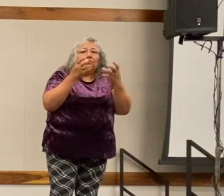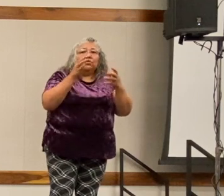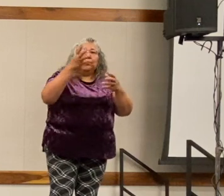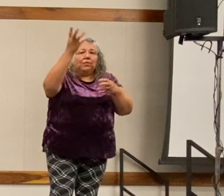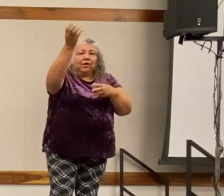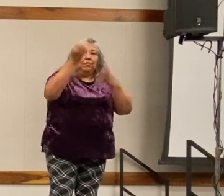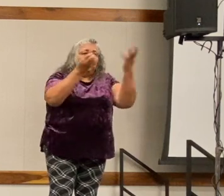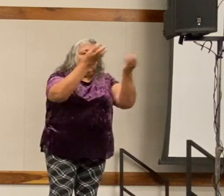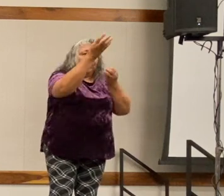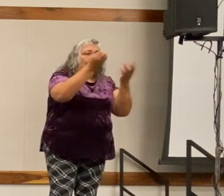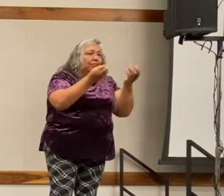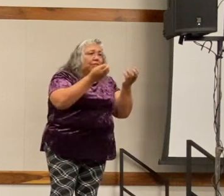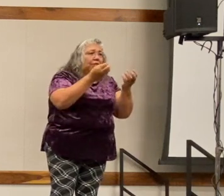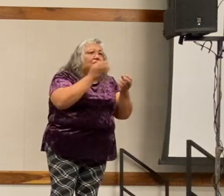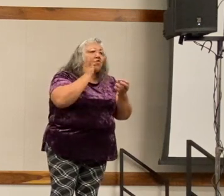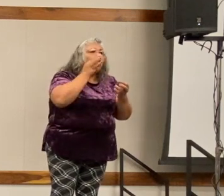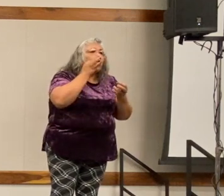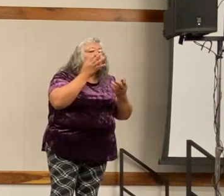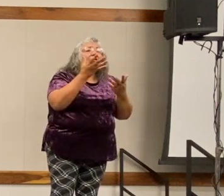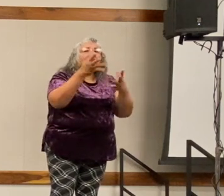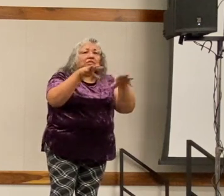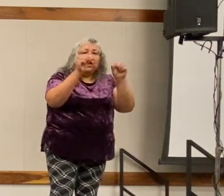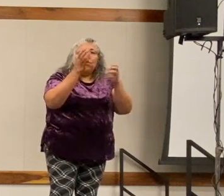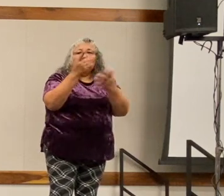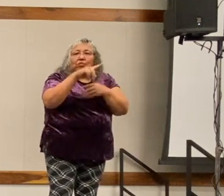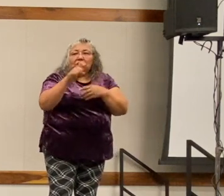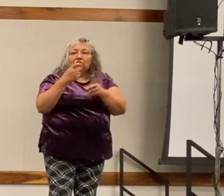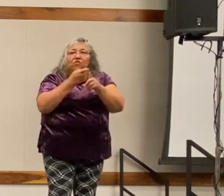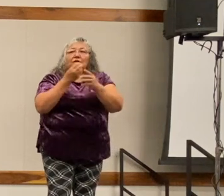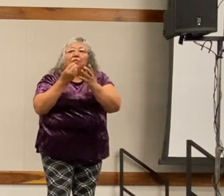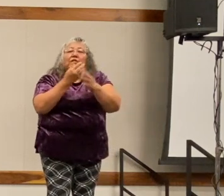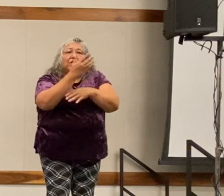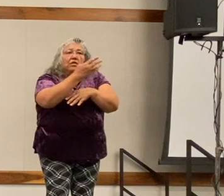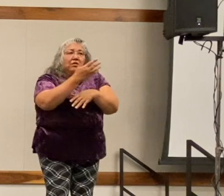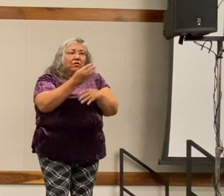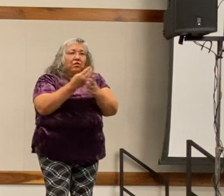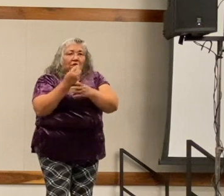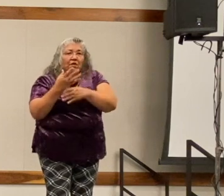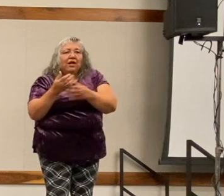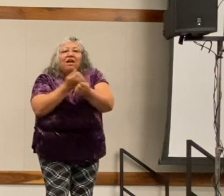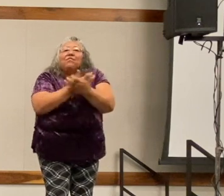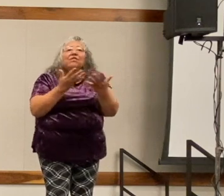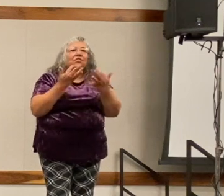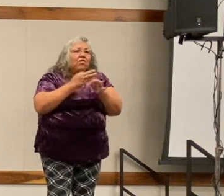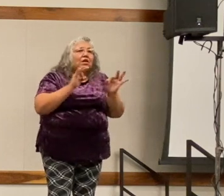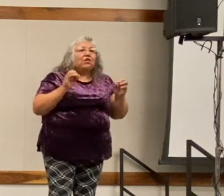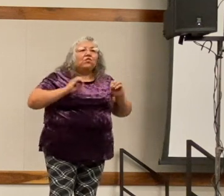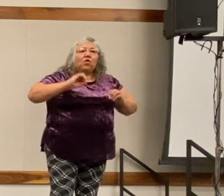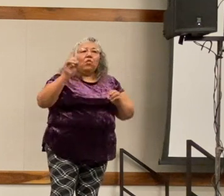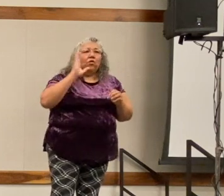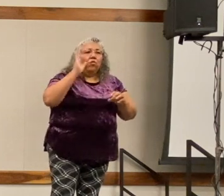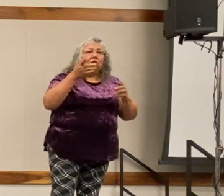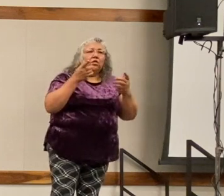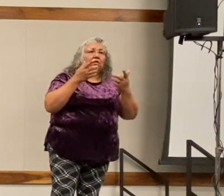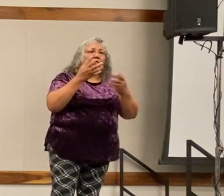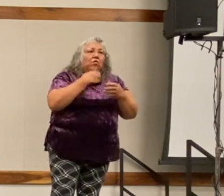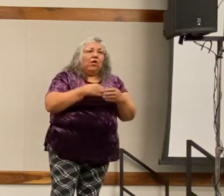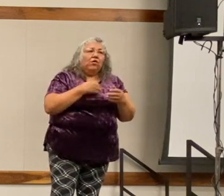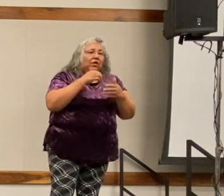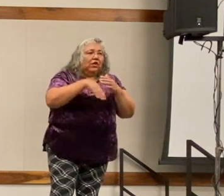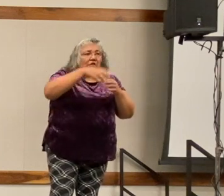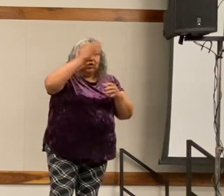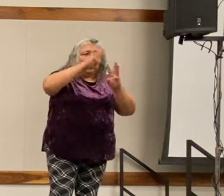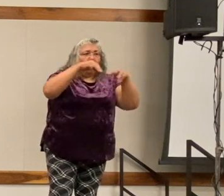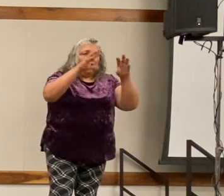the fruit off the tree, and I want you to take what you need out of the garden. Everything's free. Why? Because nobody will go hungry in Cheyenne, Wyoming.